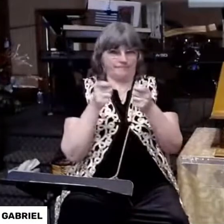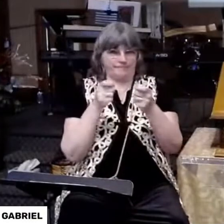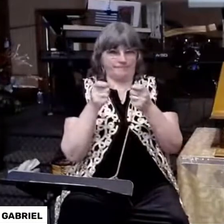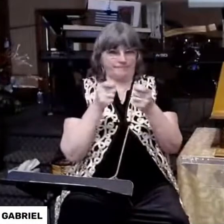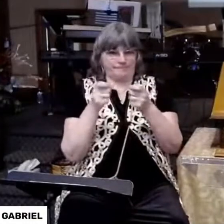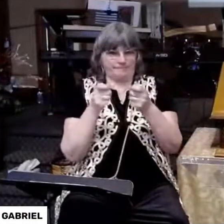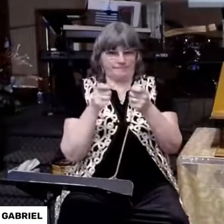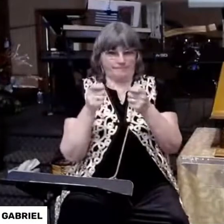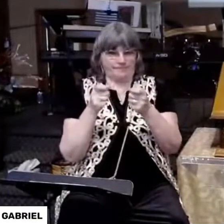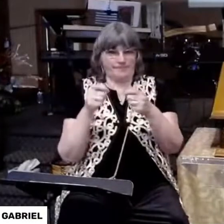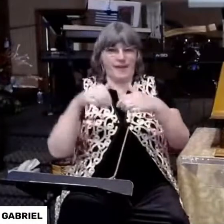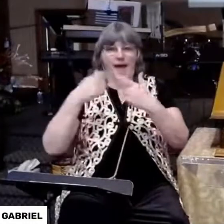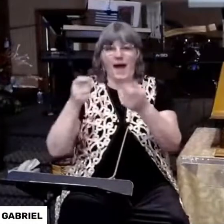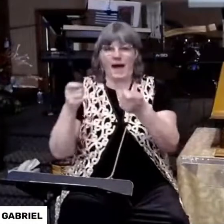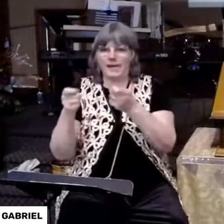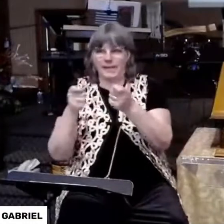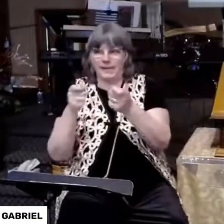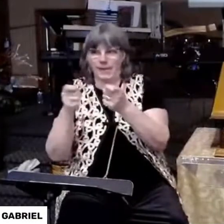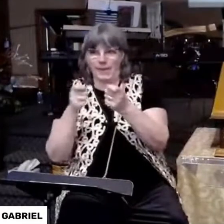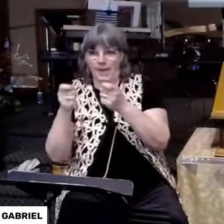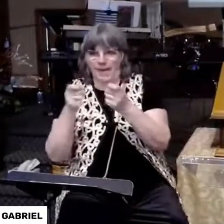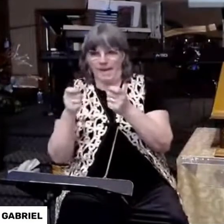Control. Control the horses, right?